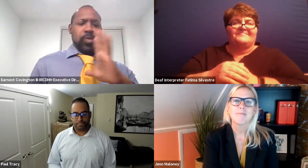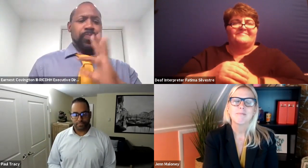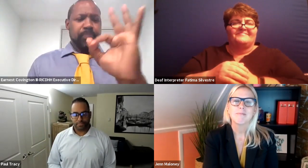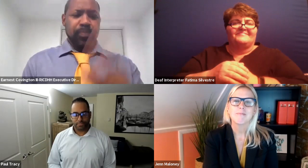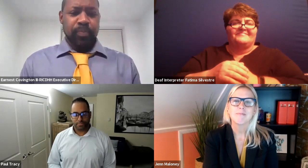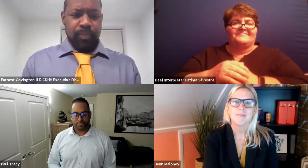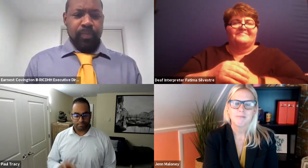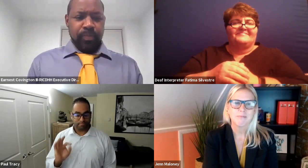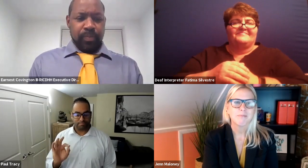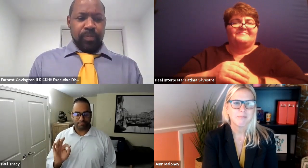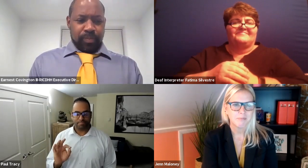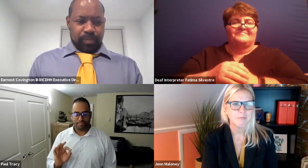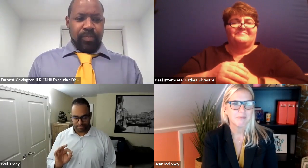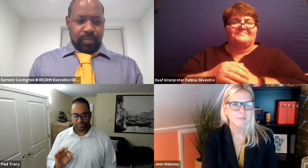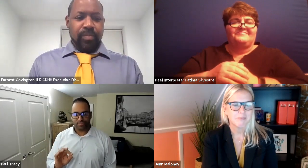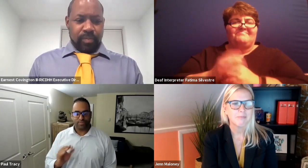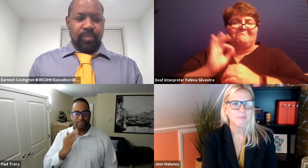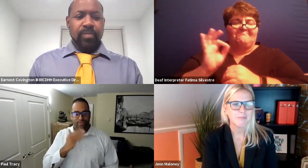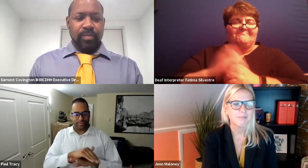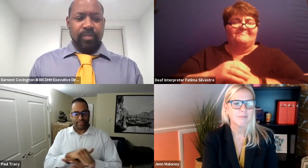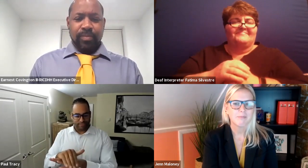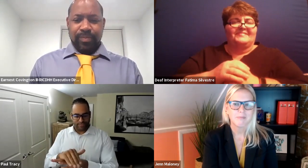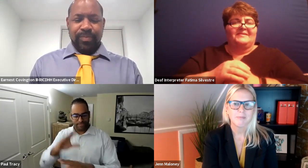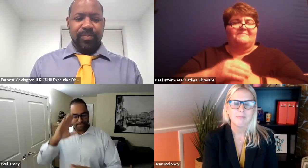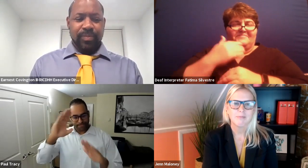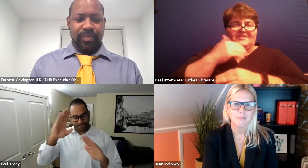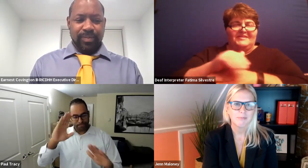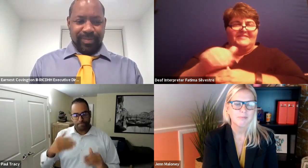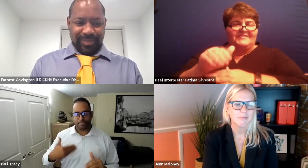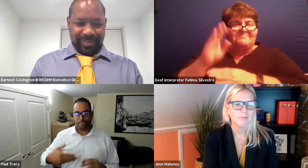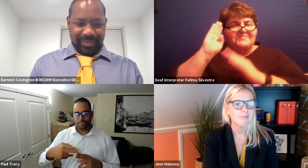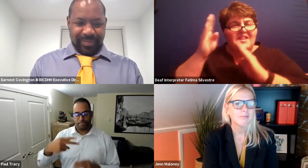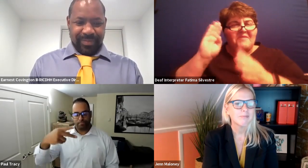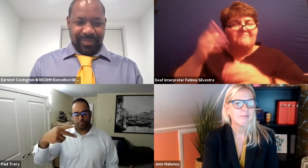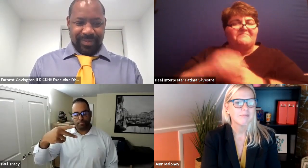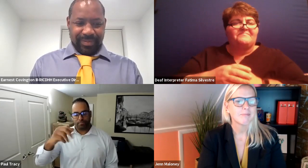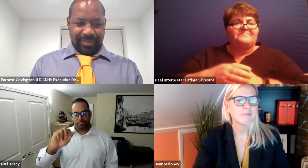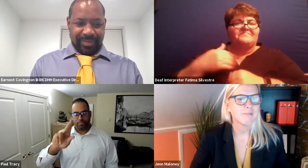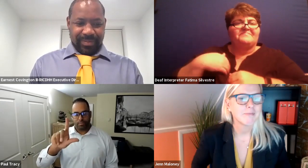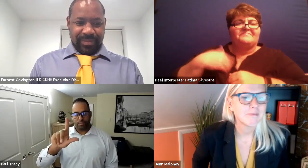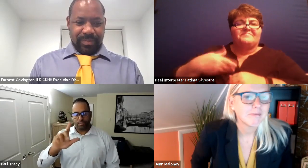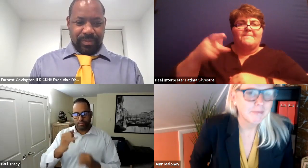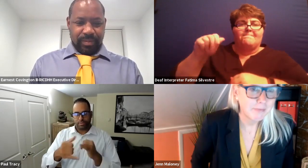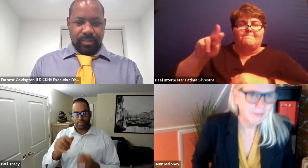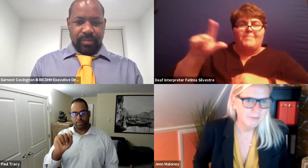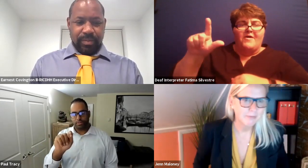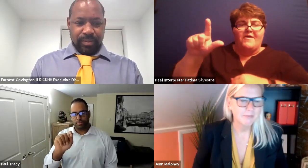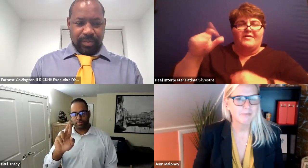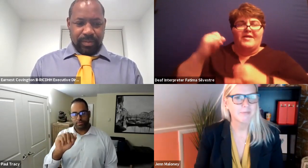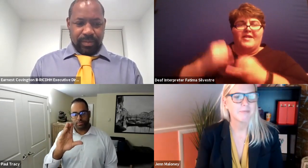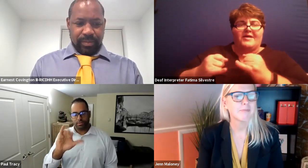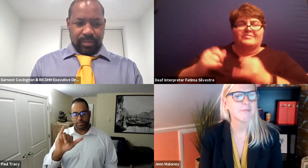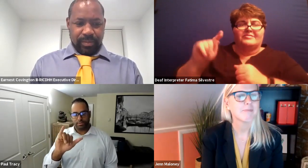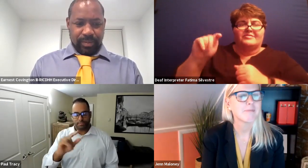Jen. Great. I just want to make sure we weren't over 4 images. Perfect, we're good. So Paul is saying, hello, good evening.